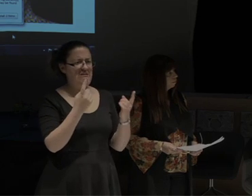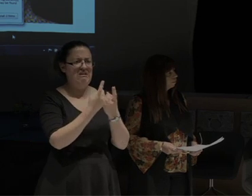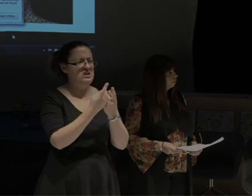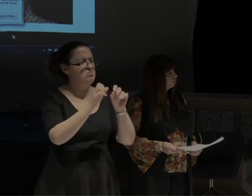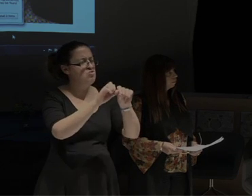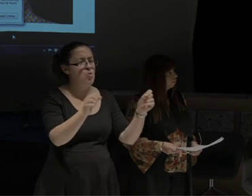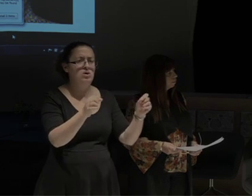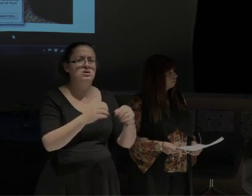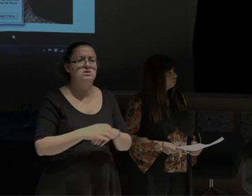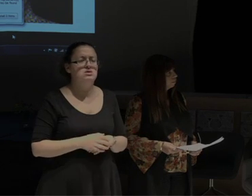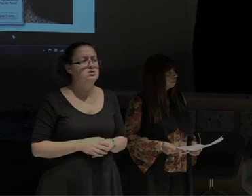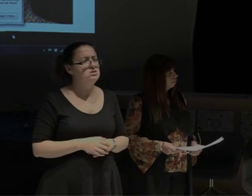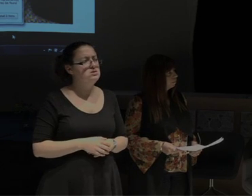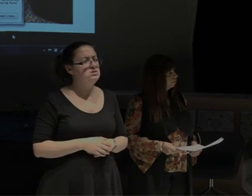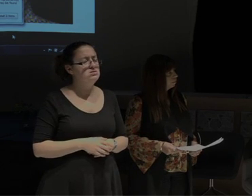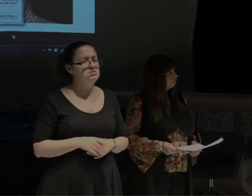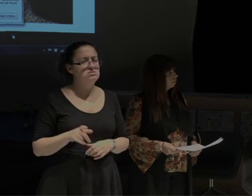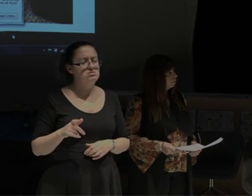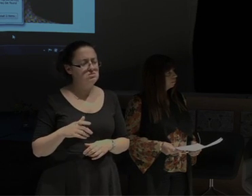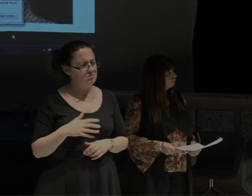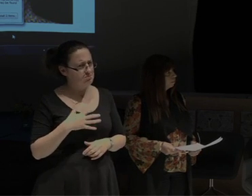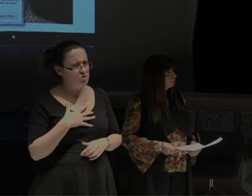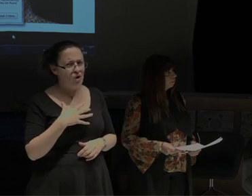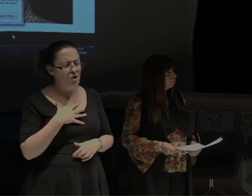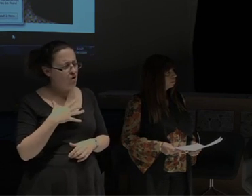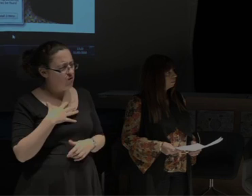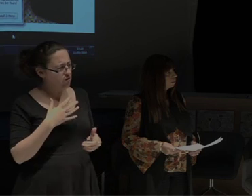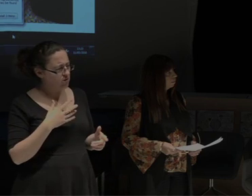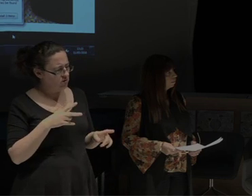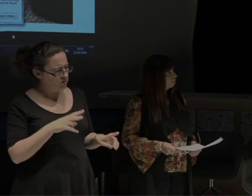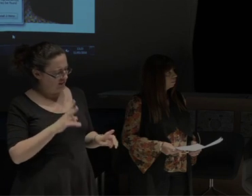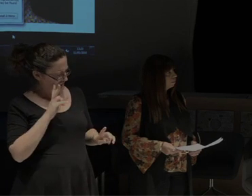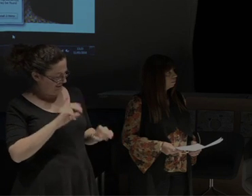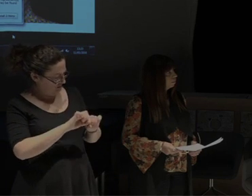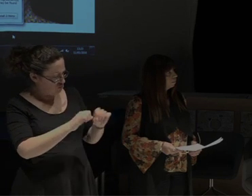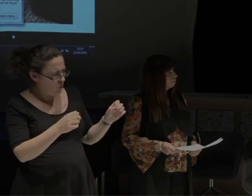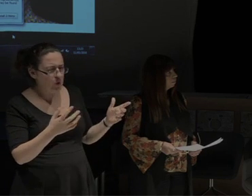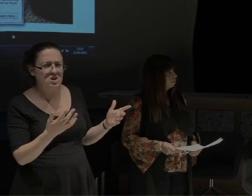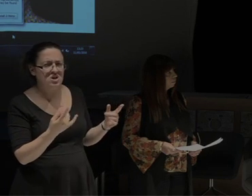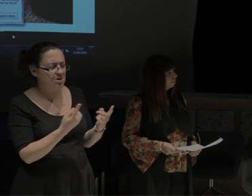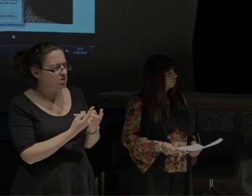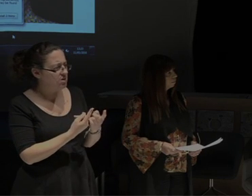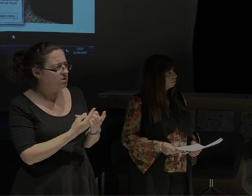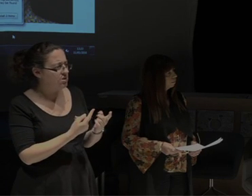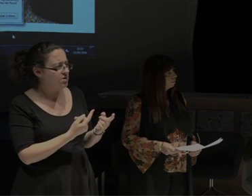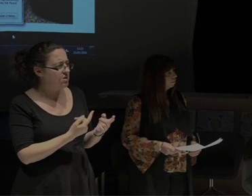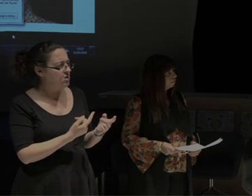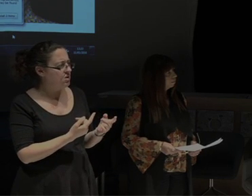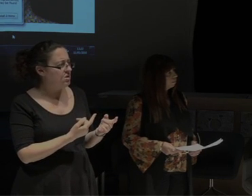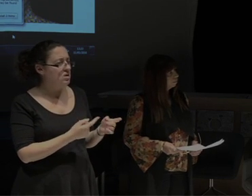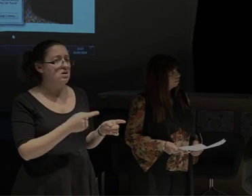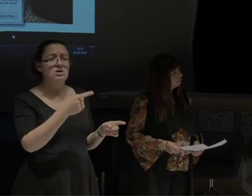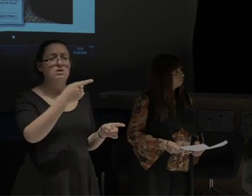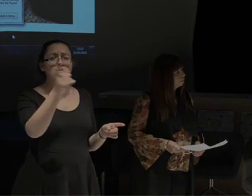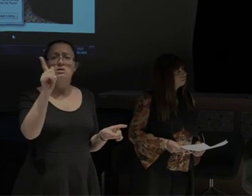things. And he was shocked. And he looked at me and said, you see broken things? So these things